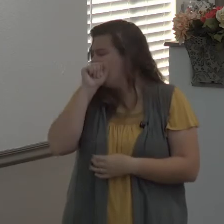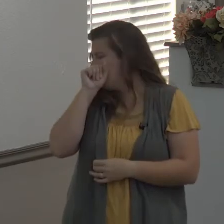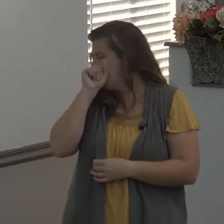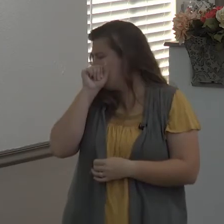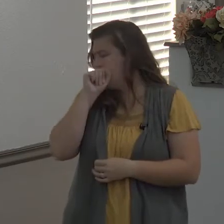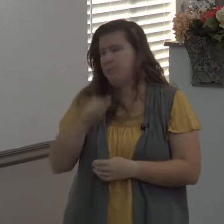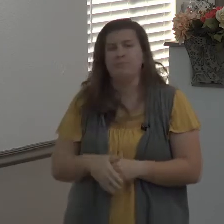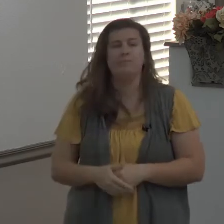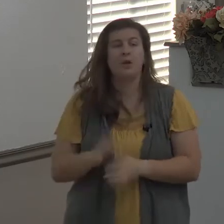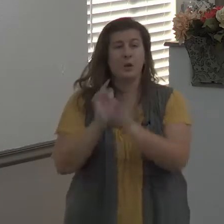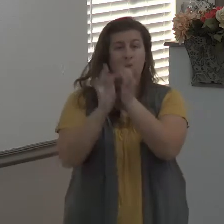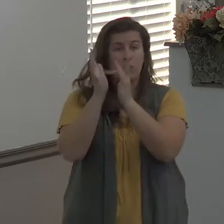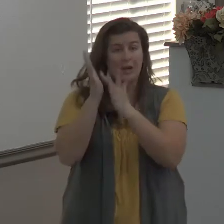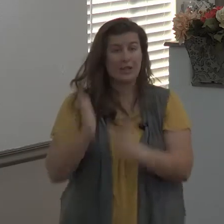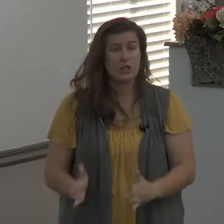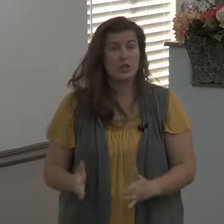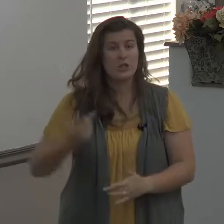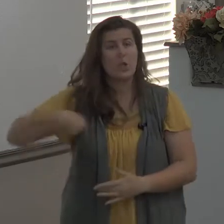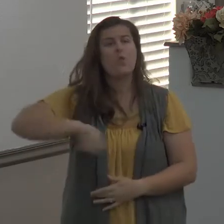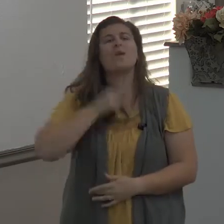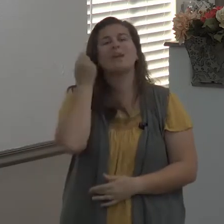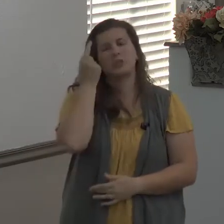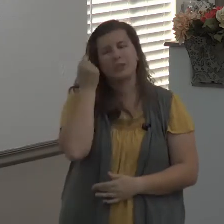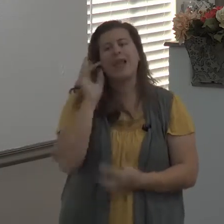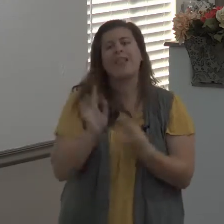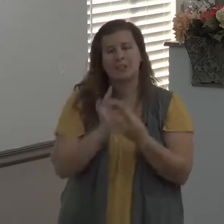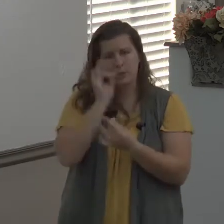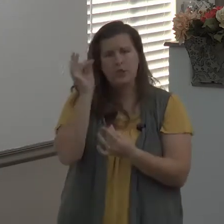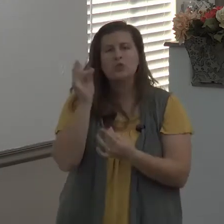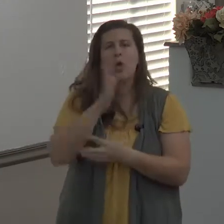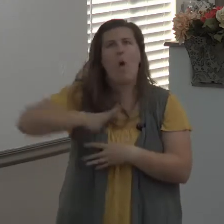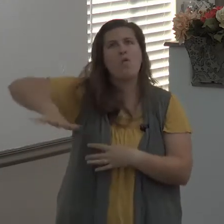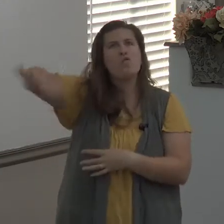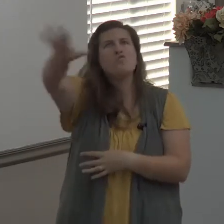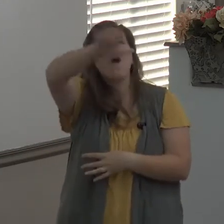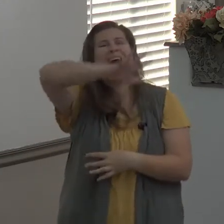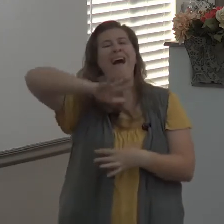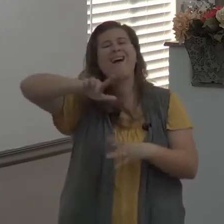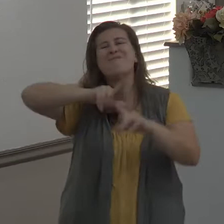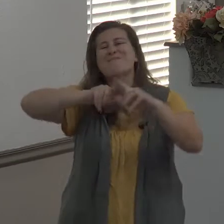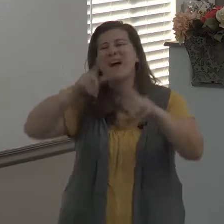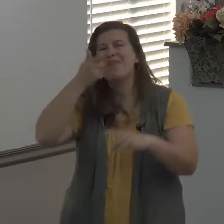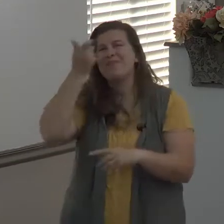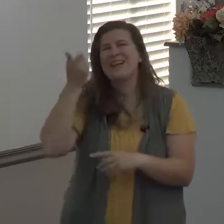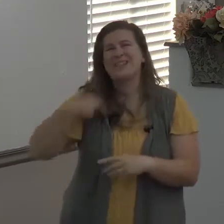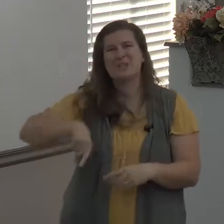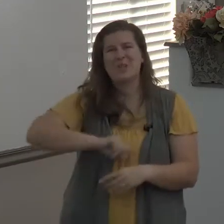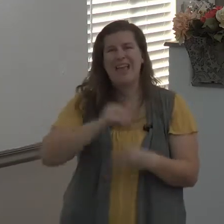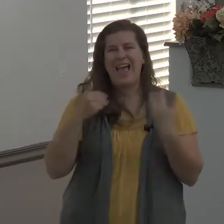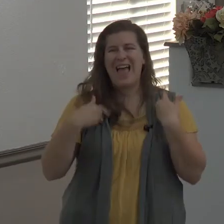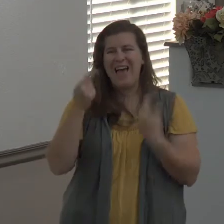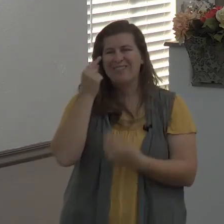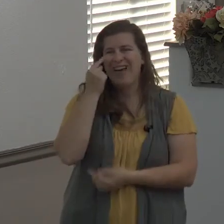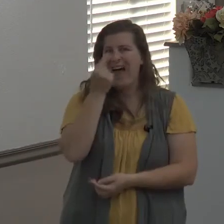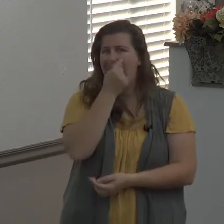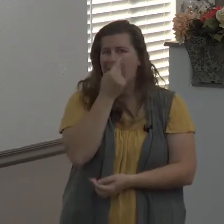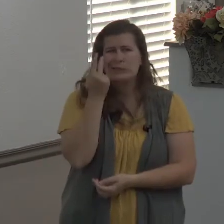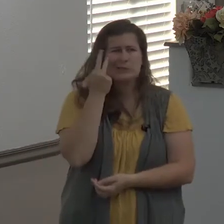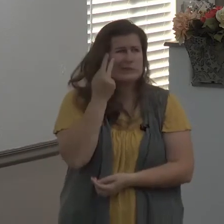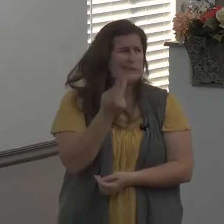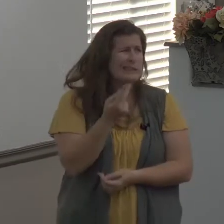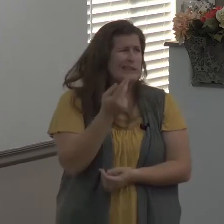the Bible says God quickened your spirit. He made your spirit alive. And as Christians, we understand there's a spiritual